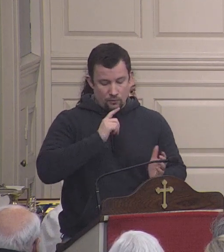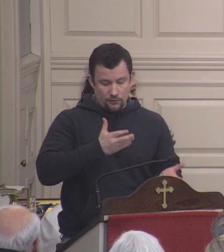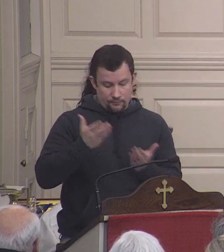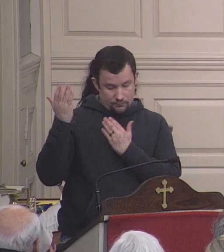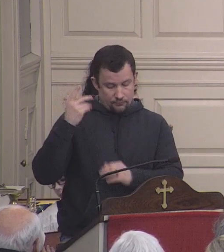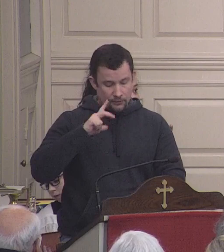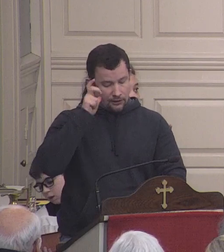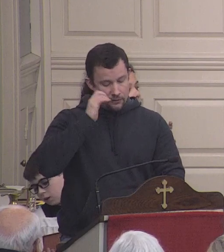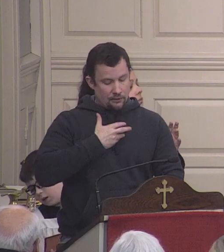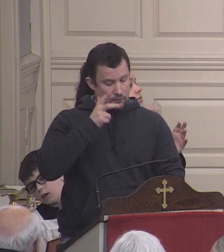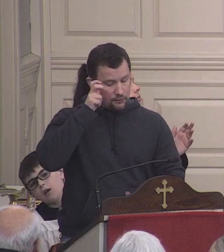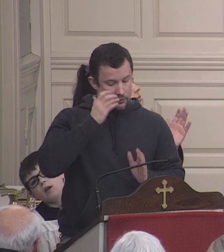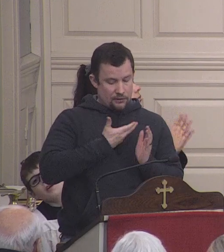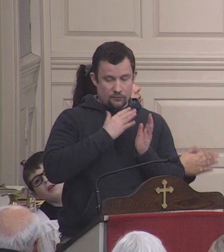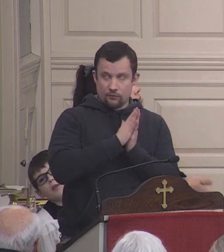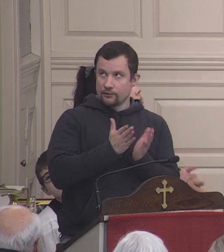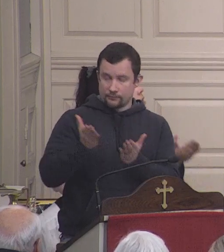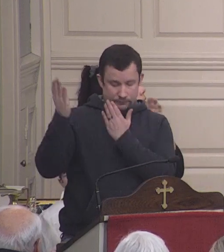We pray to the Lord.